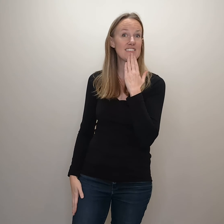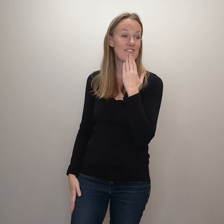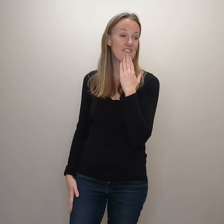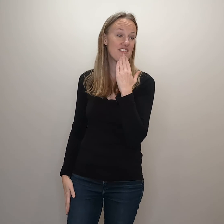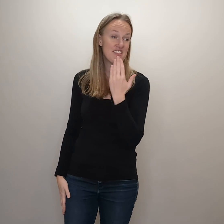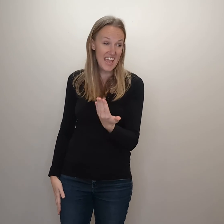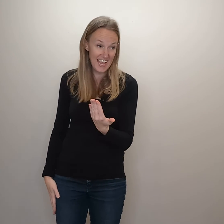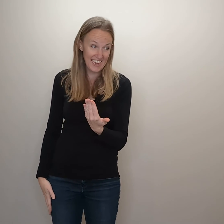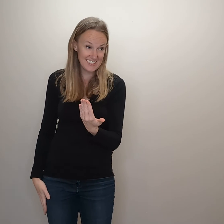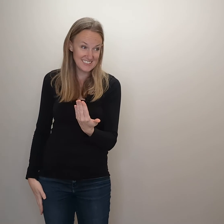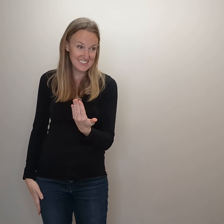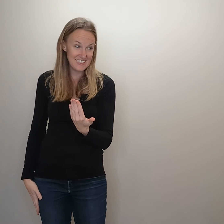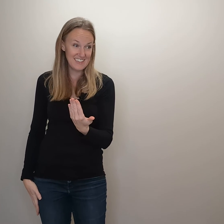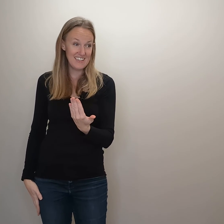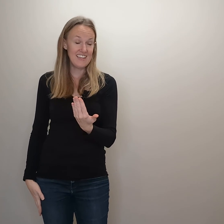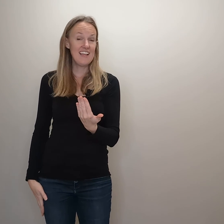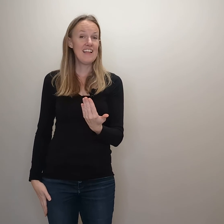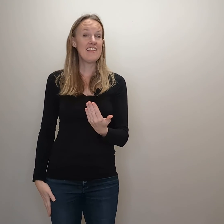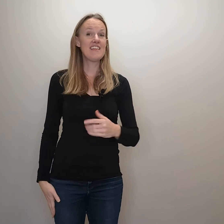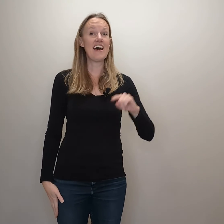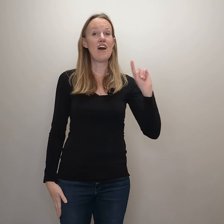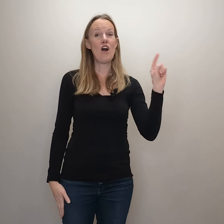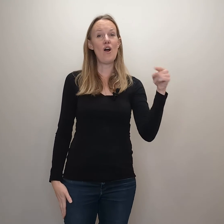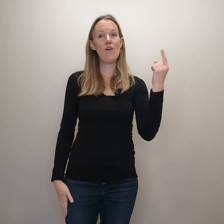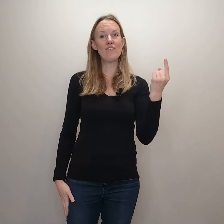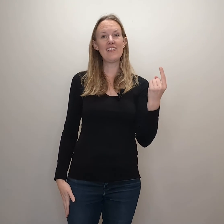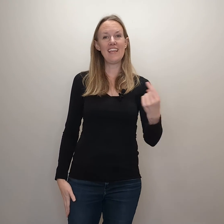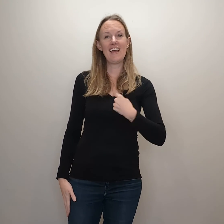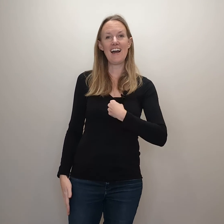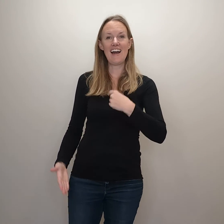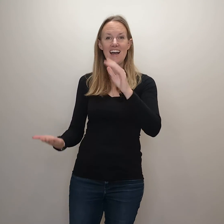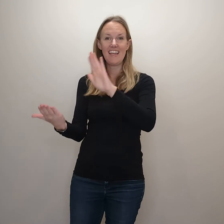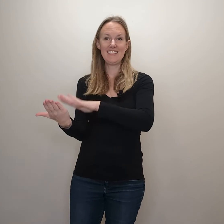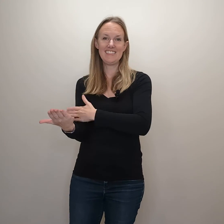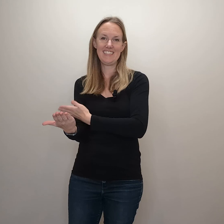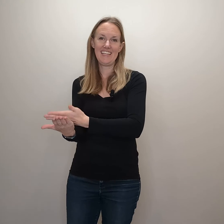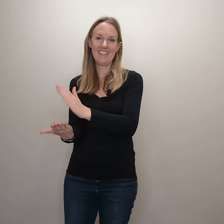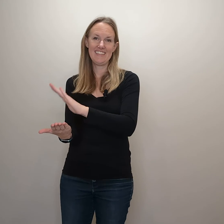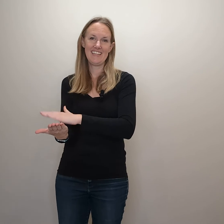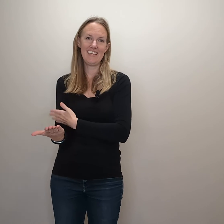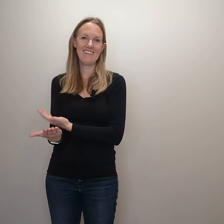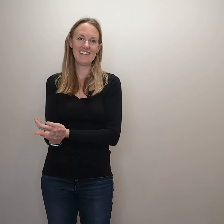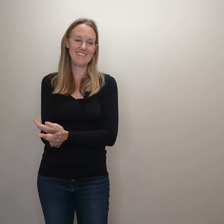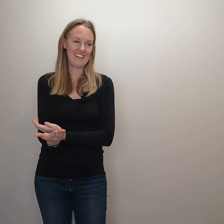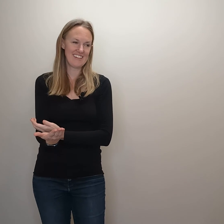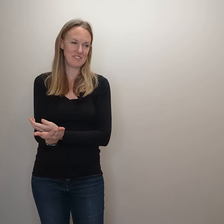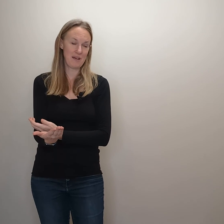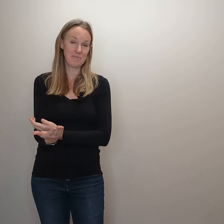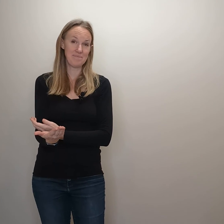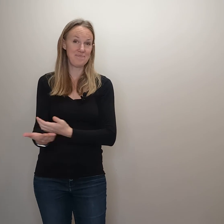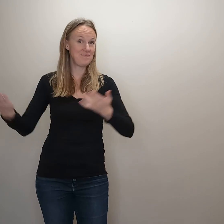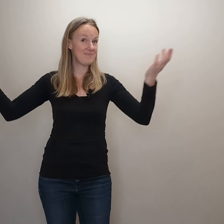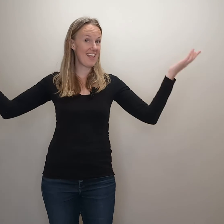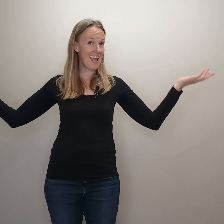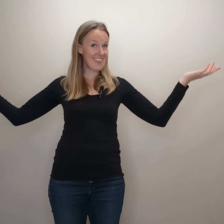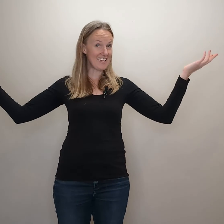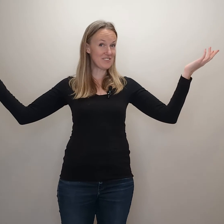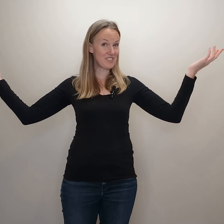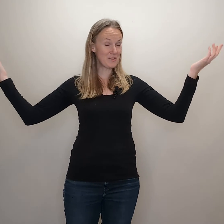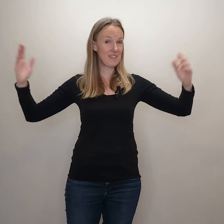of thanks that only I sing. Okay, you can do that as well. And that's verse 1